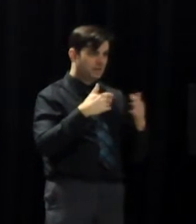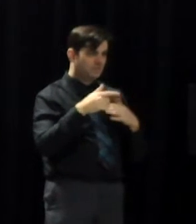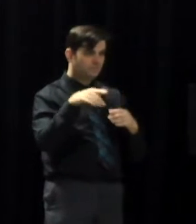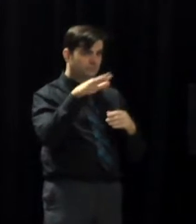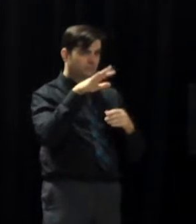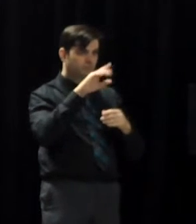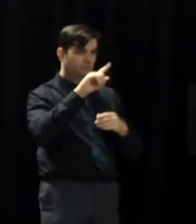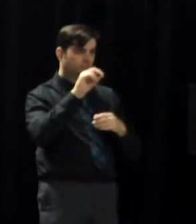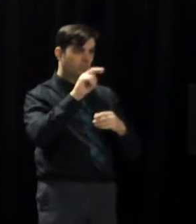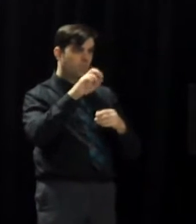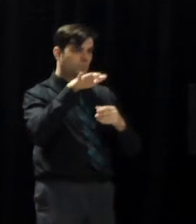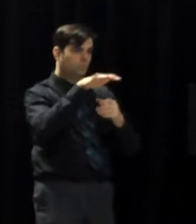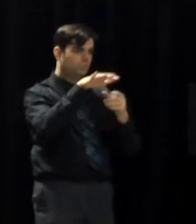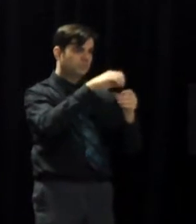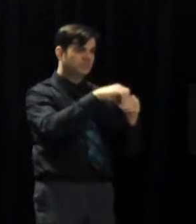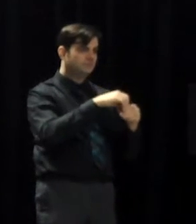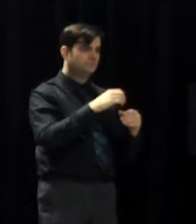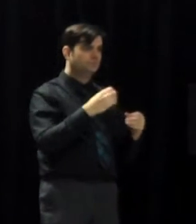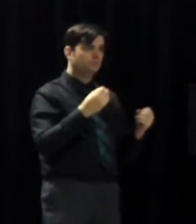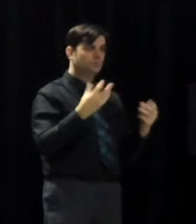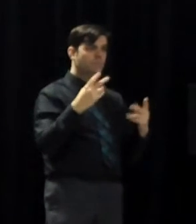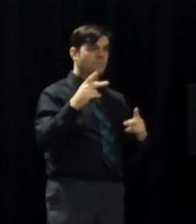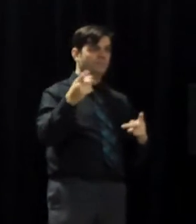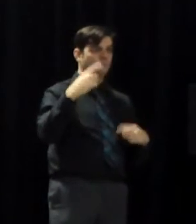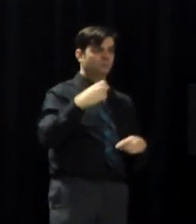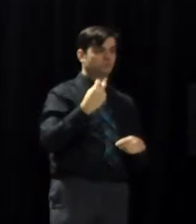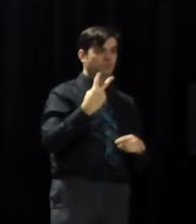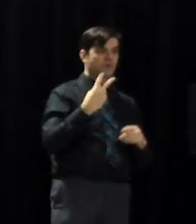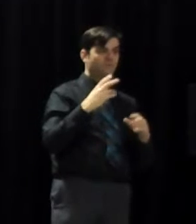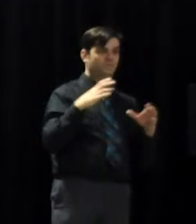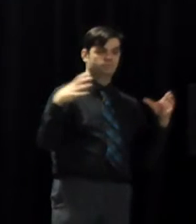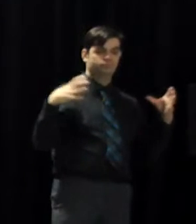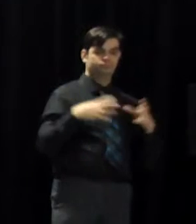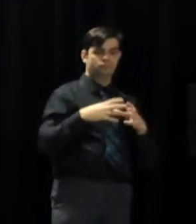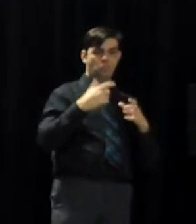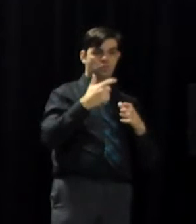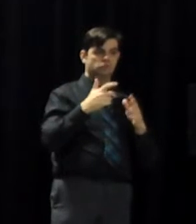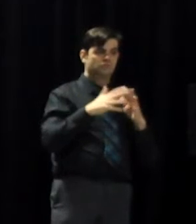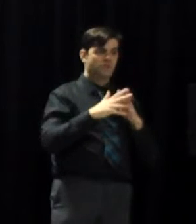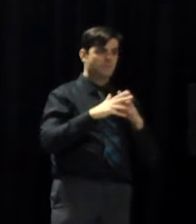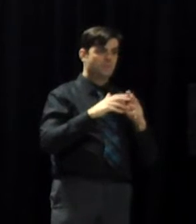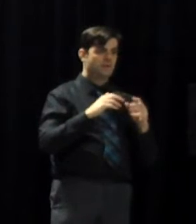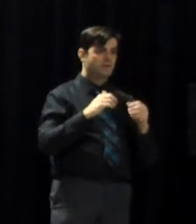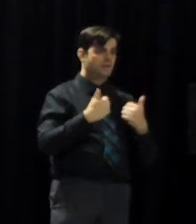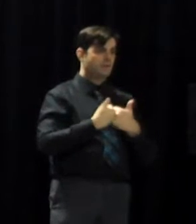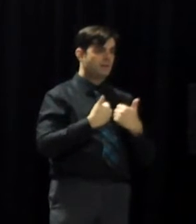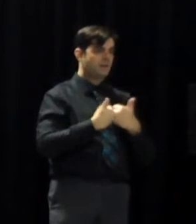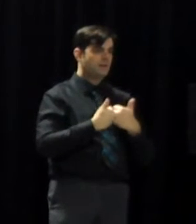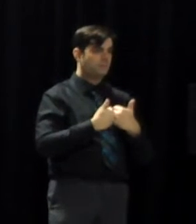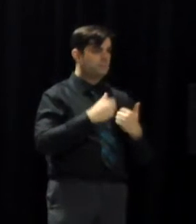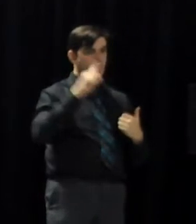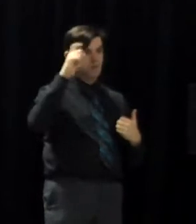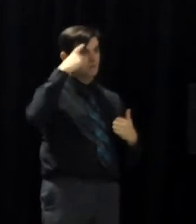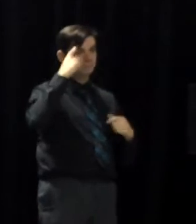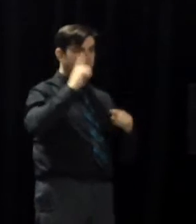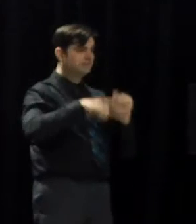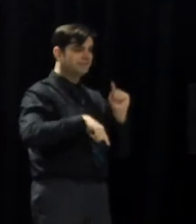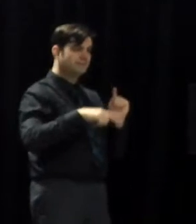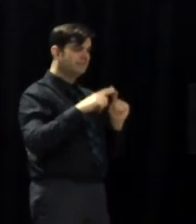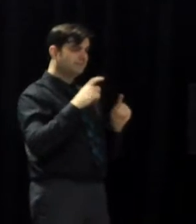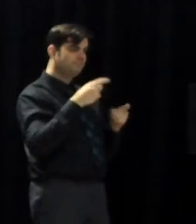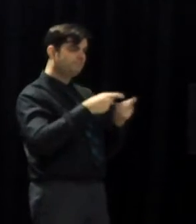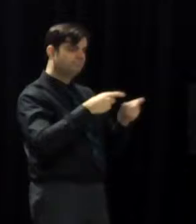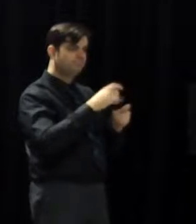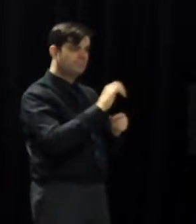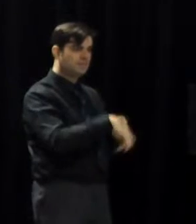people over to watch a football game. No government can regulate that. I know some people want me to. We don't have the ability